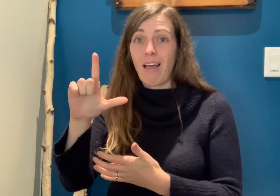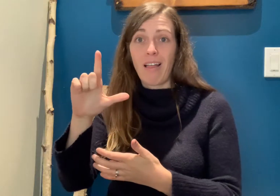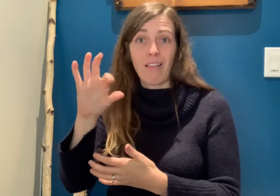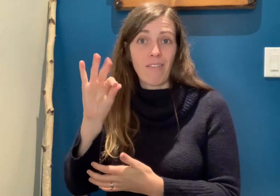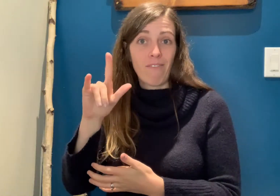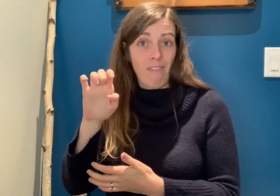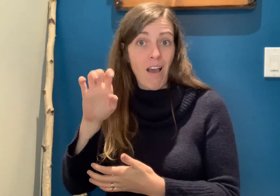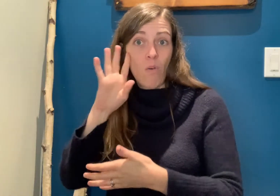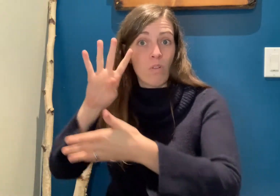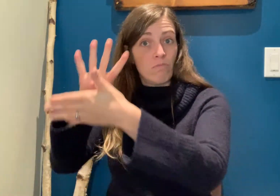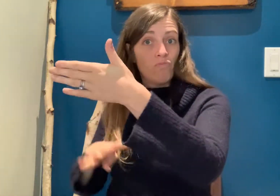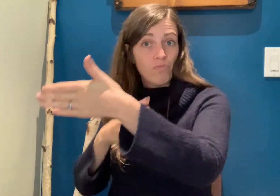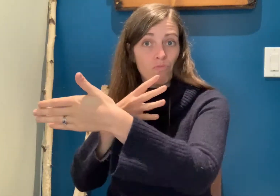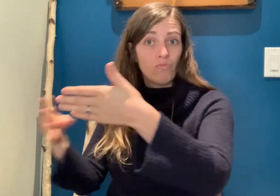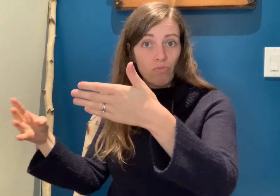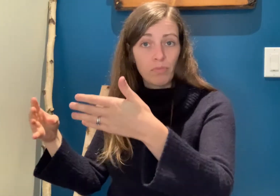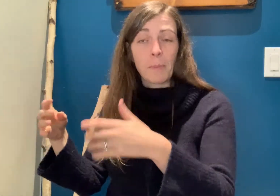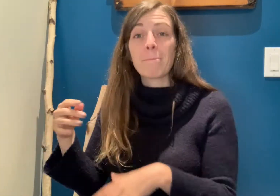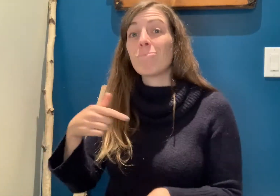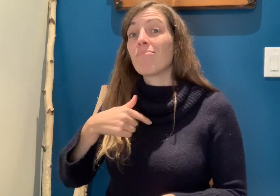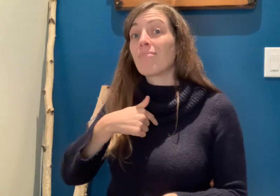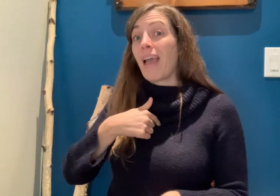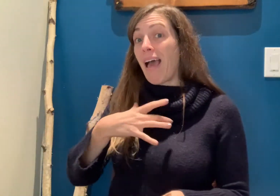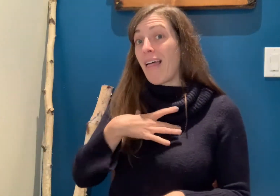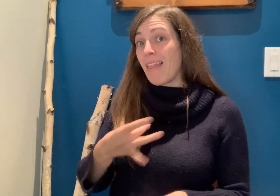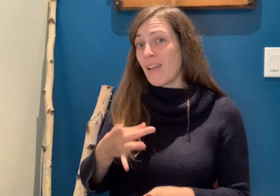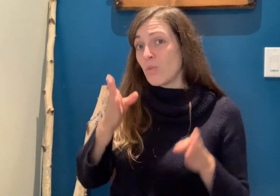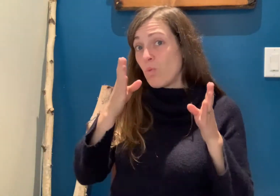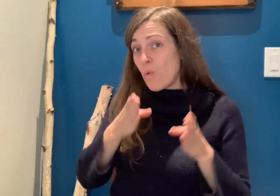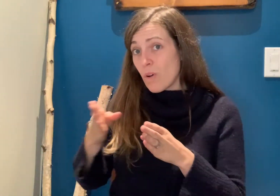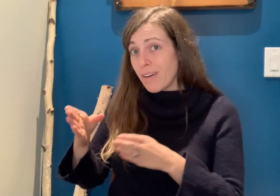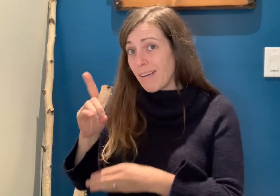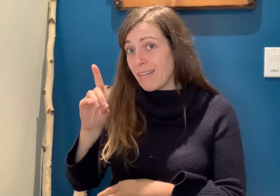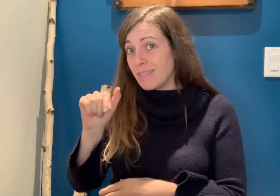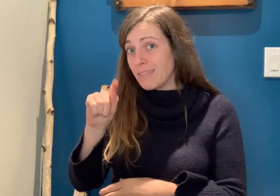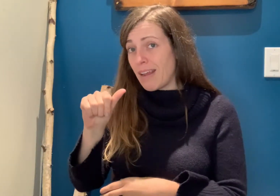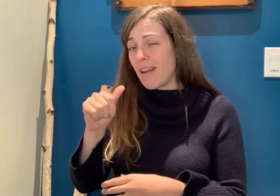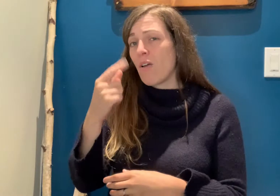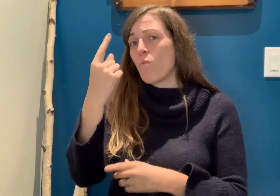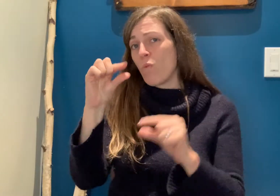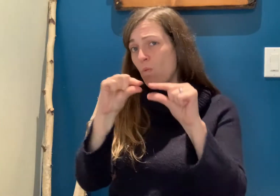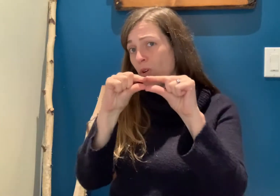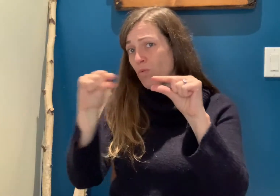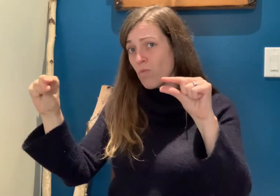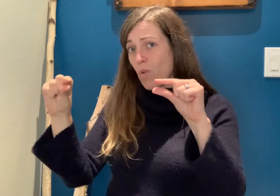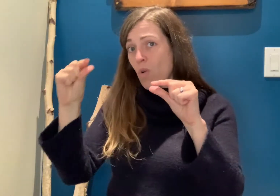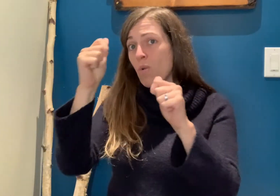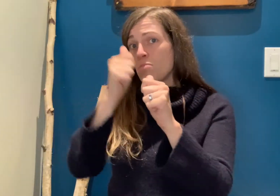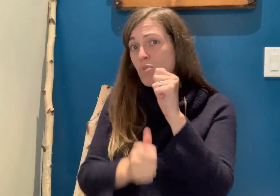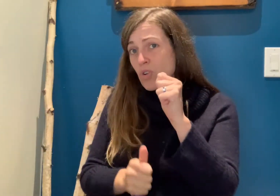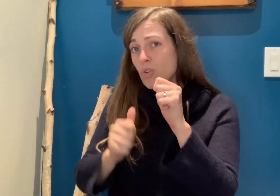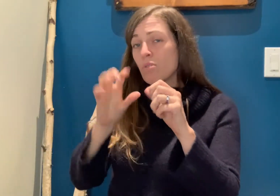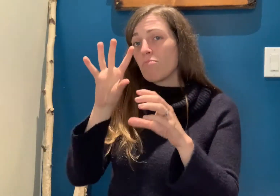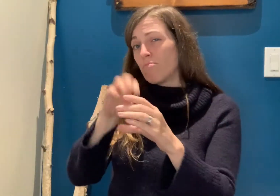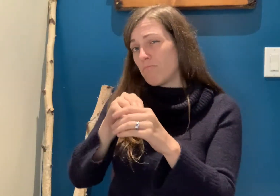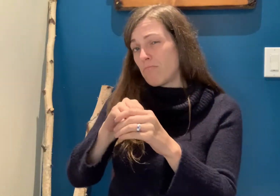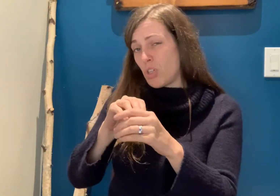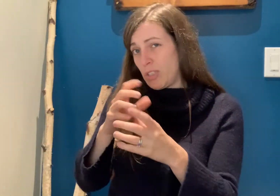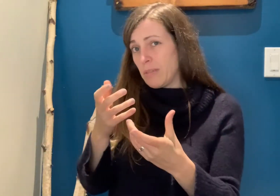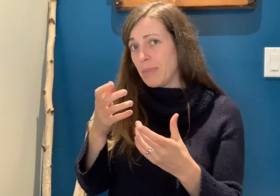And the way that often the data comes in is in an Excel spreadsheet, like a CSV. I like to organize the data so that each row